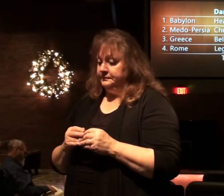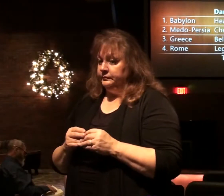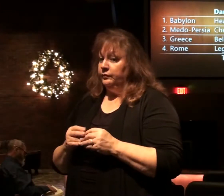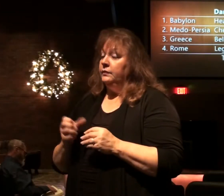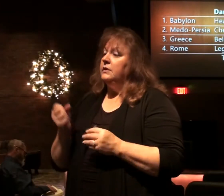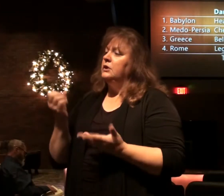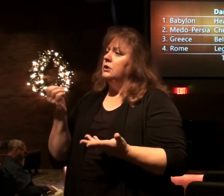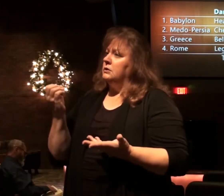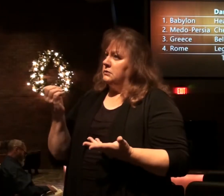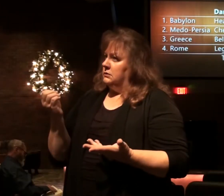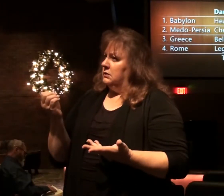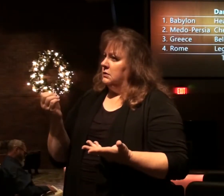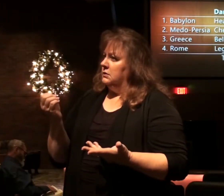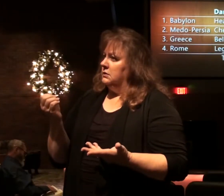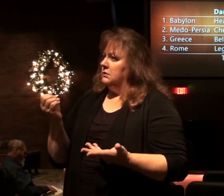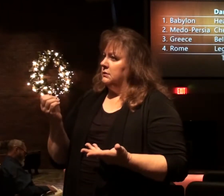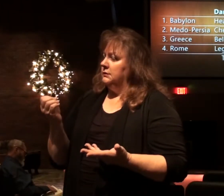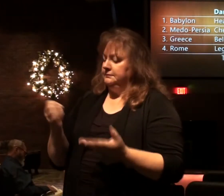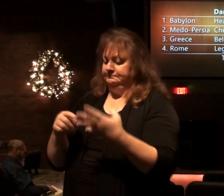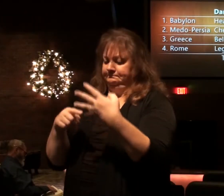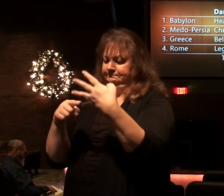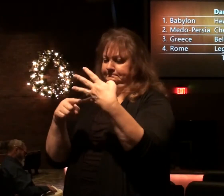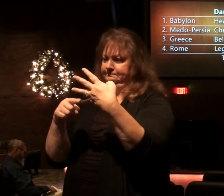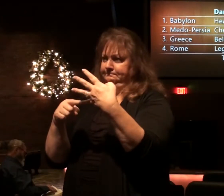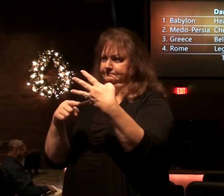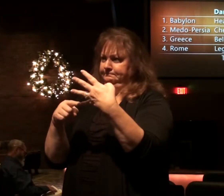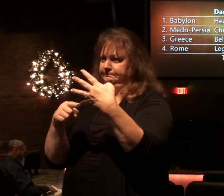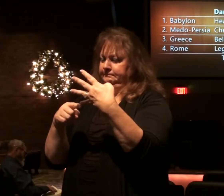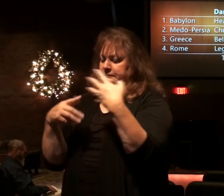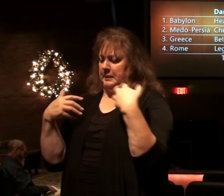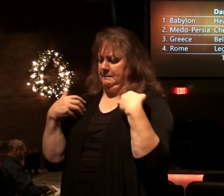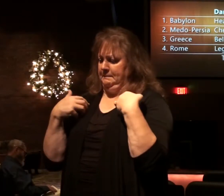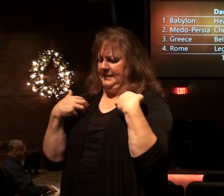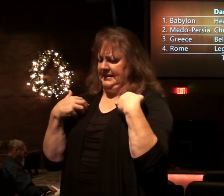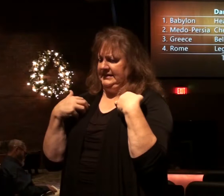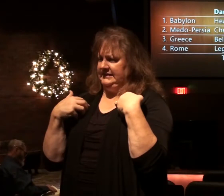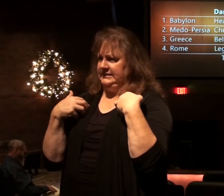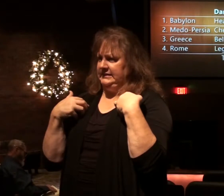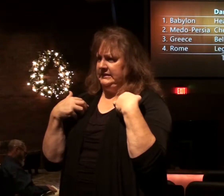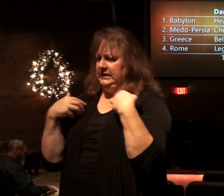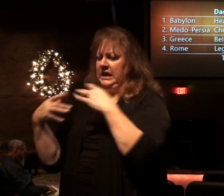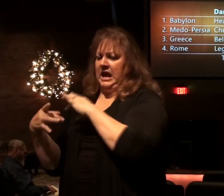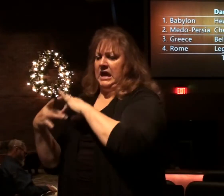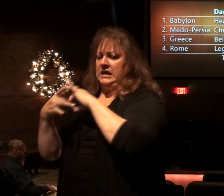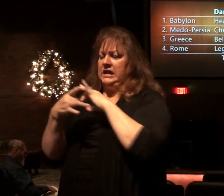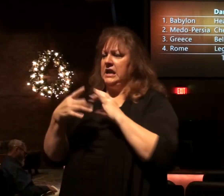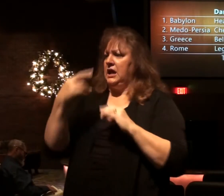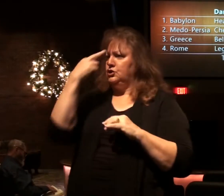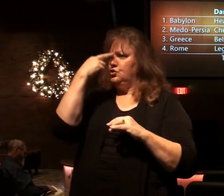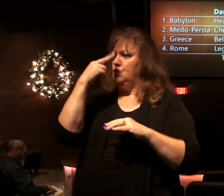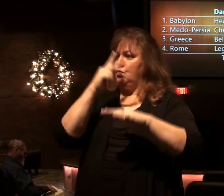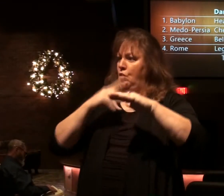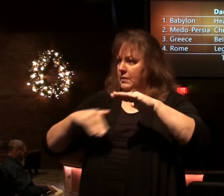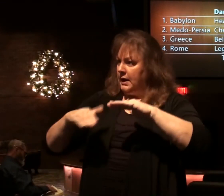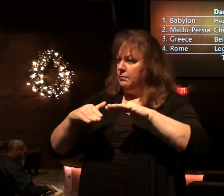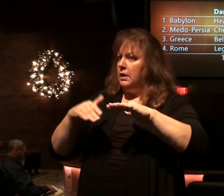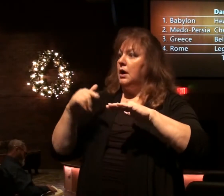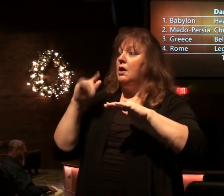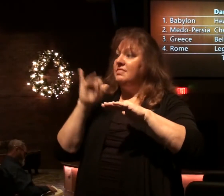So it's on this 4th beast. So the connection with the Roman Empire is important.